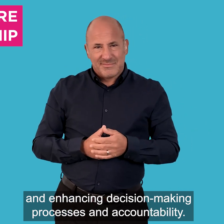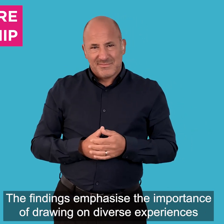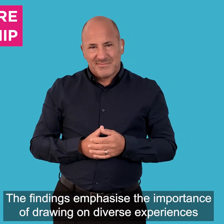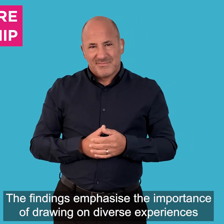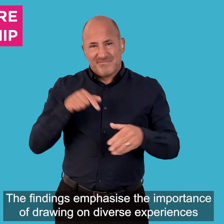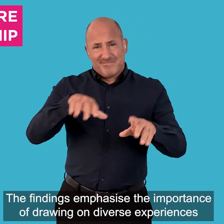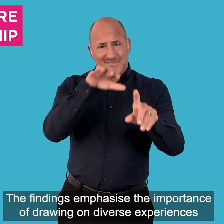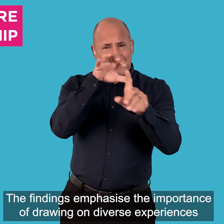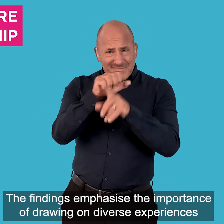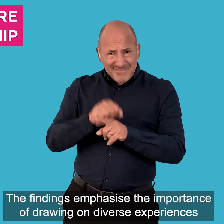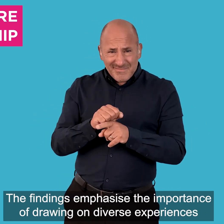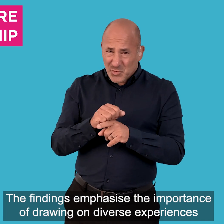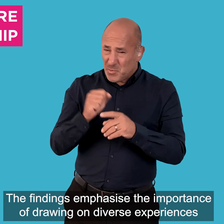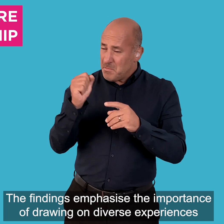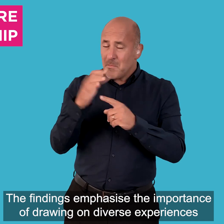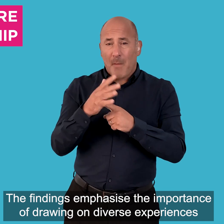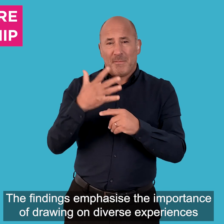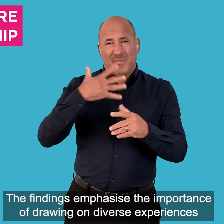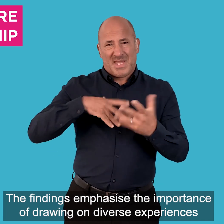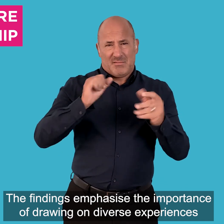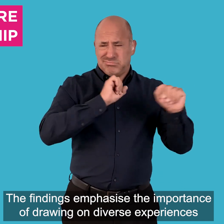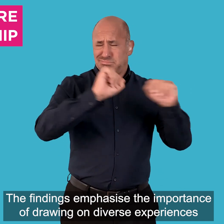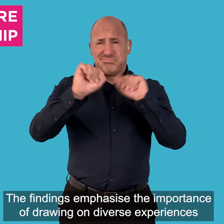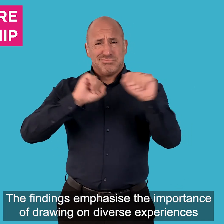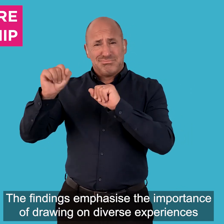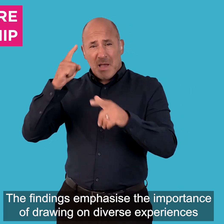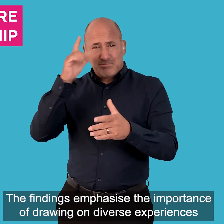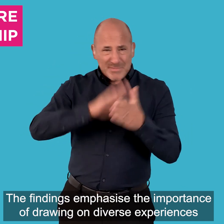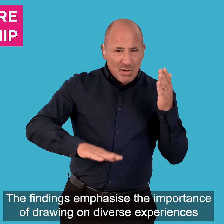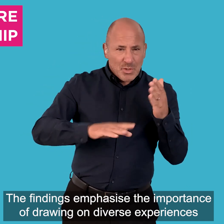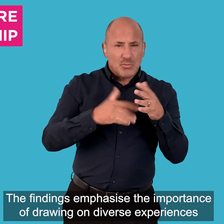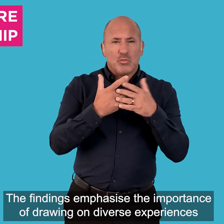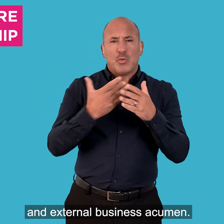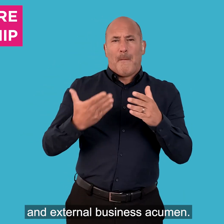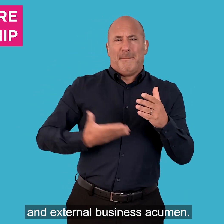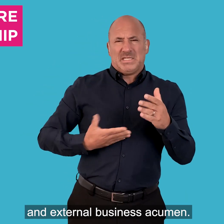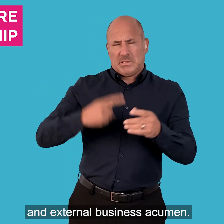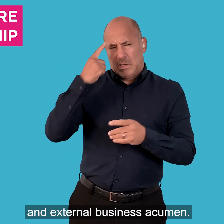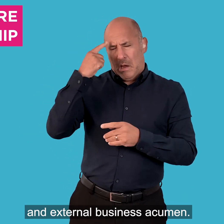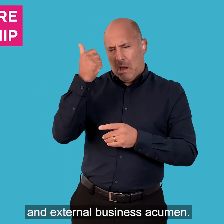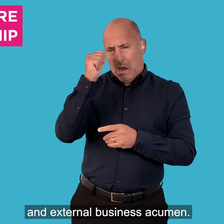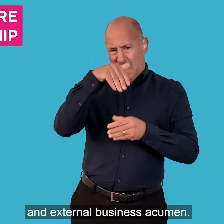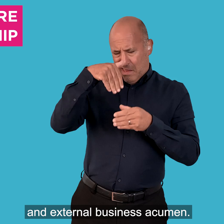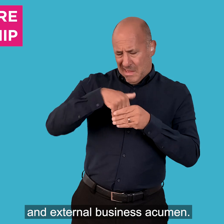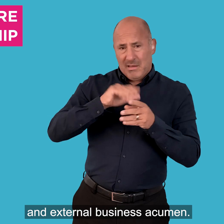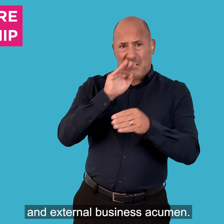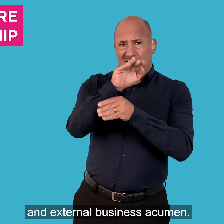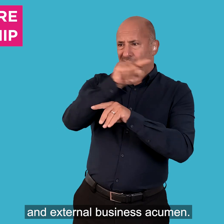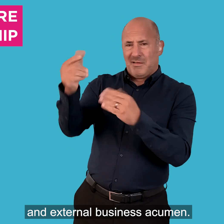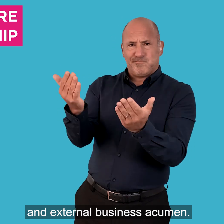accountability. The findings emphasise the importance of drawing on diverse experiences and external business